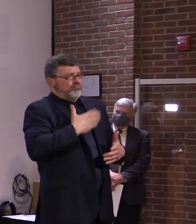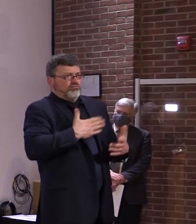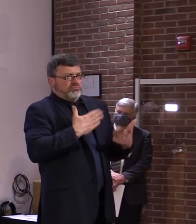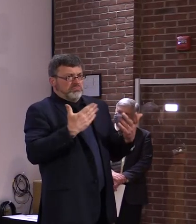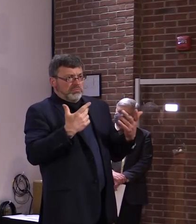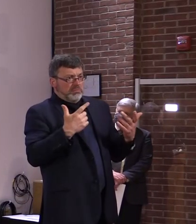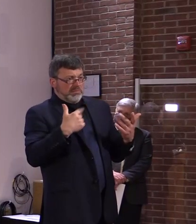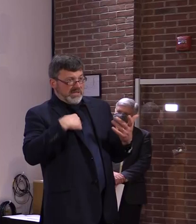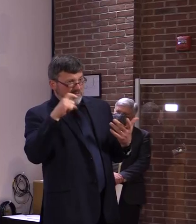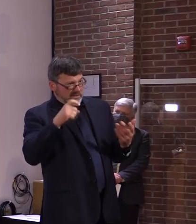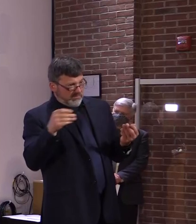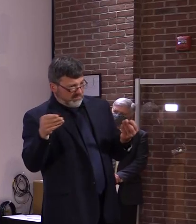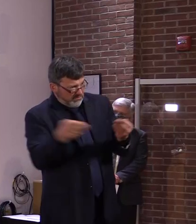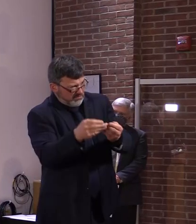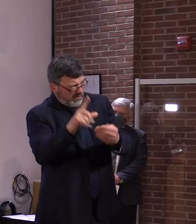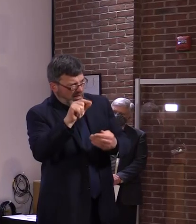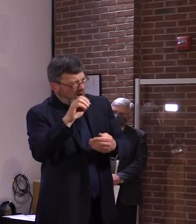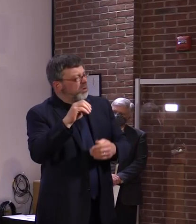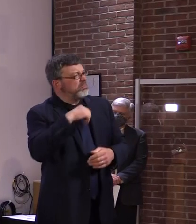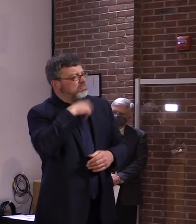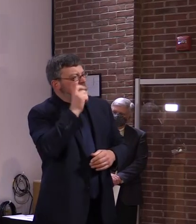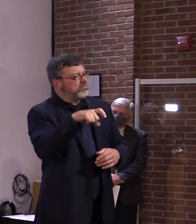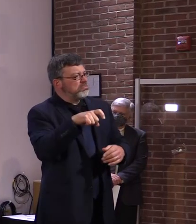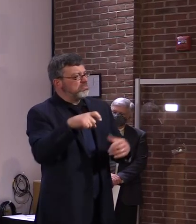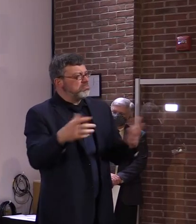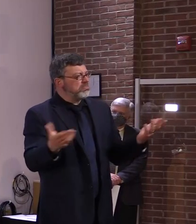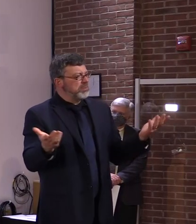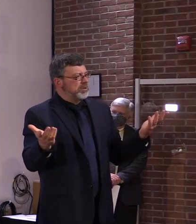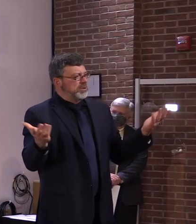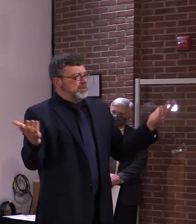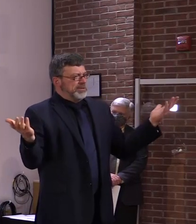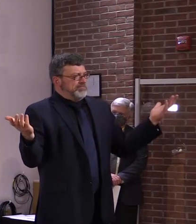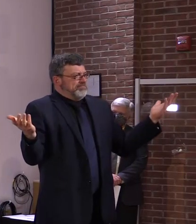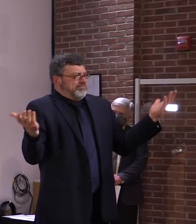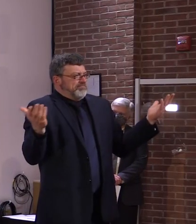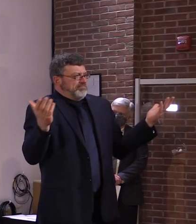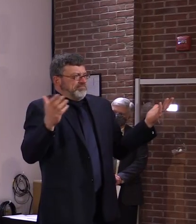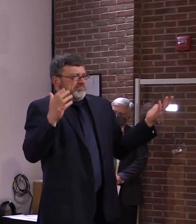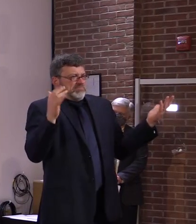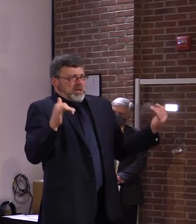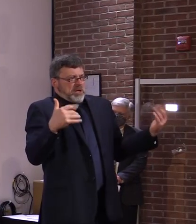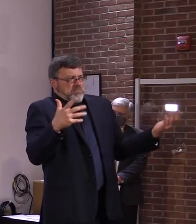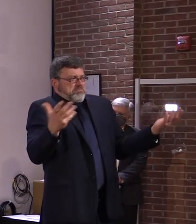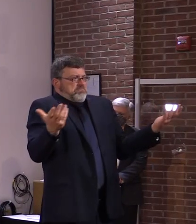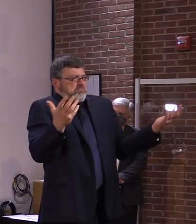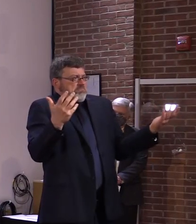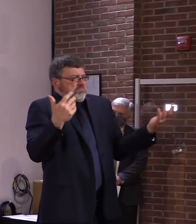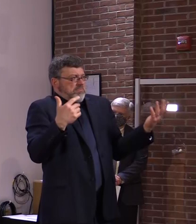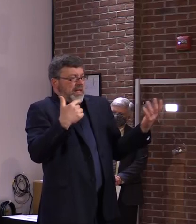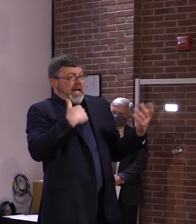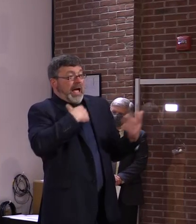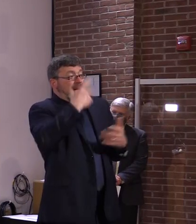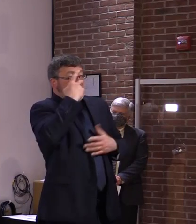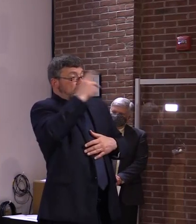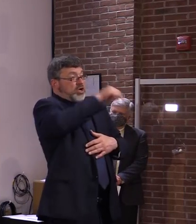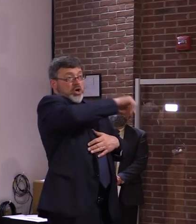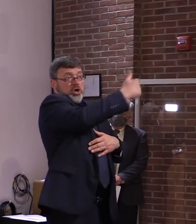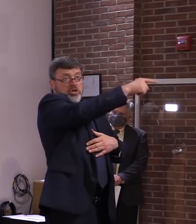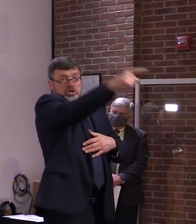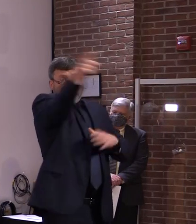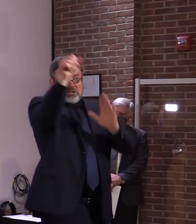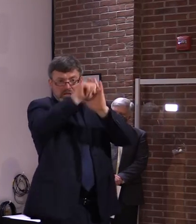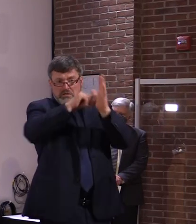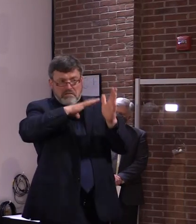would, not benefit those who've already done what they should have, and rewards those who are waiting.